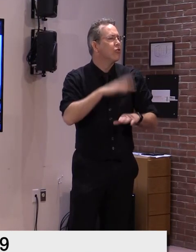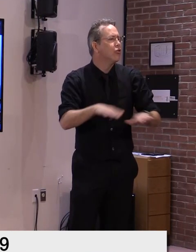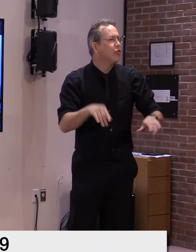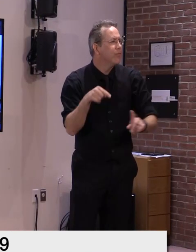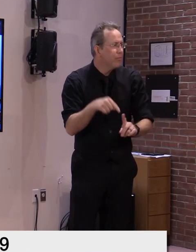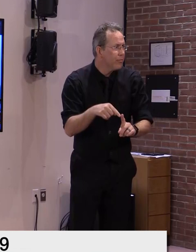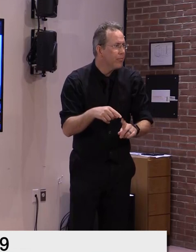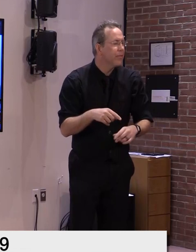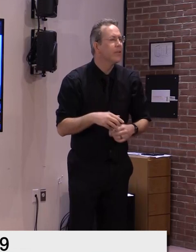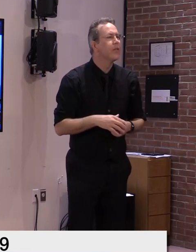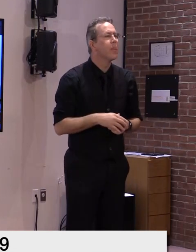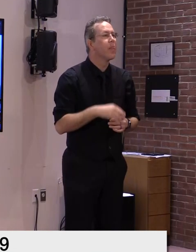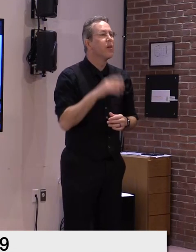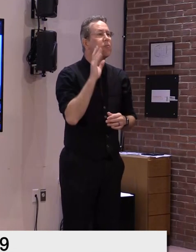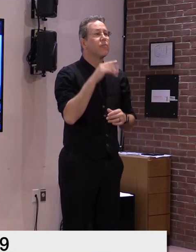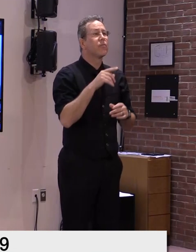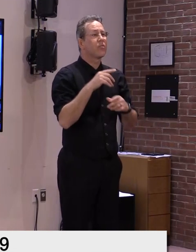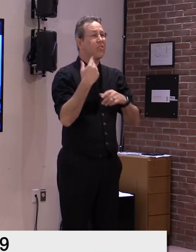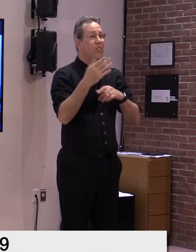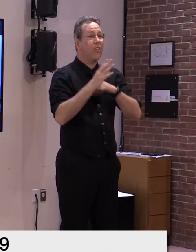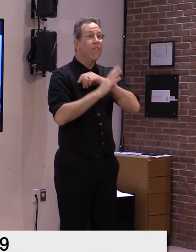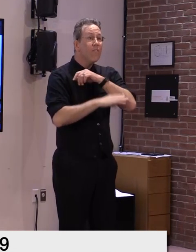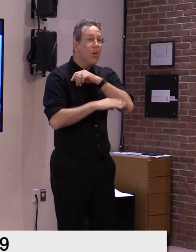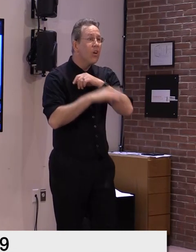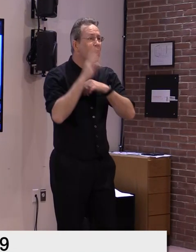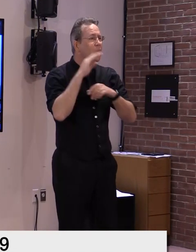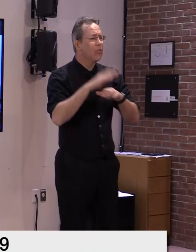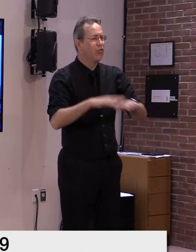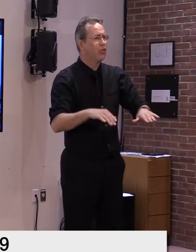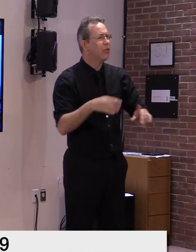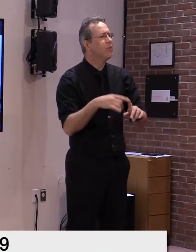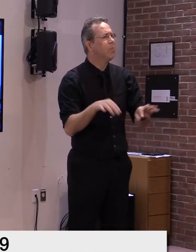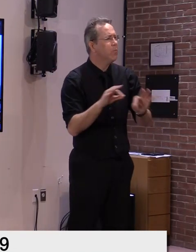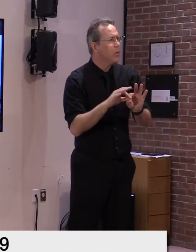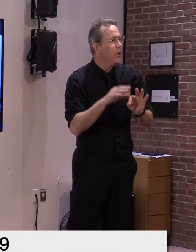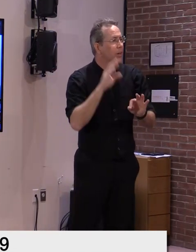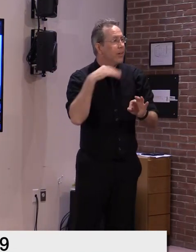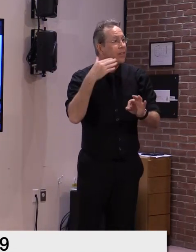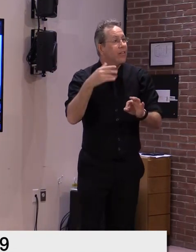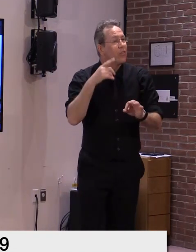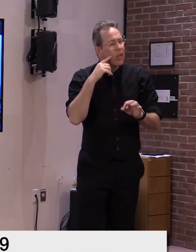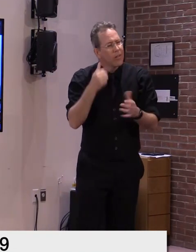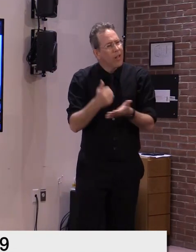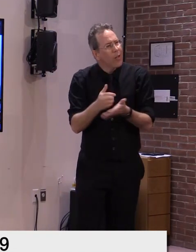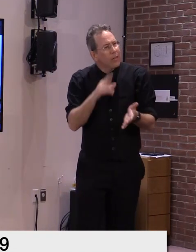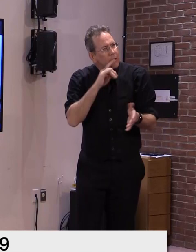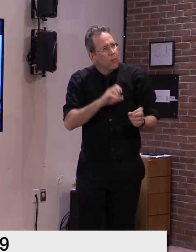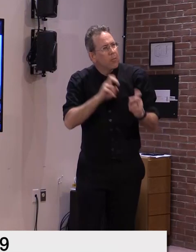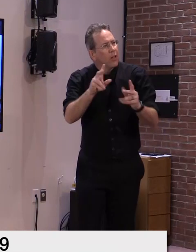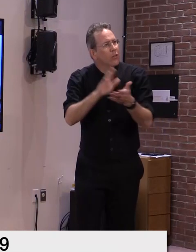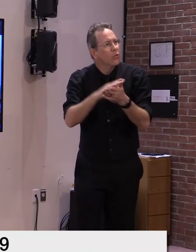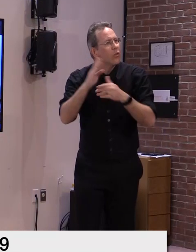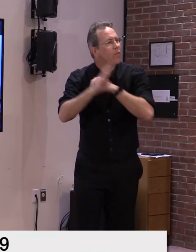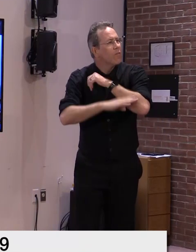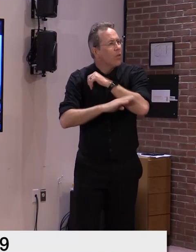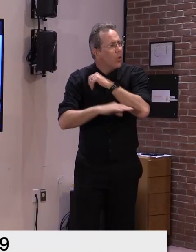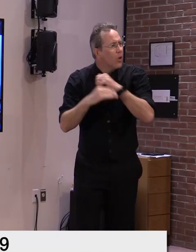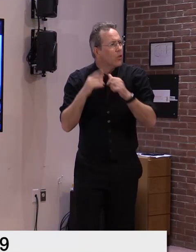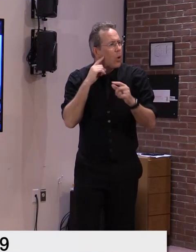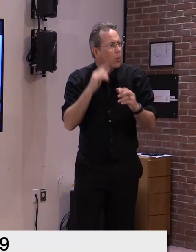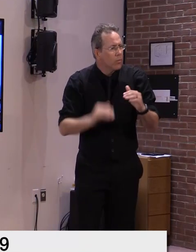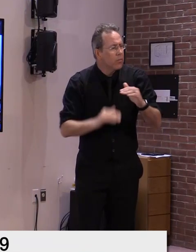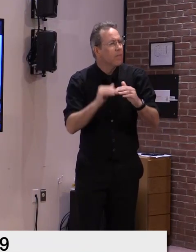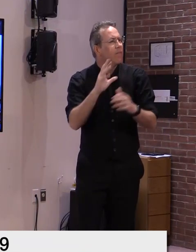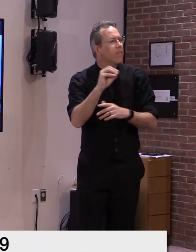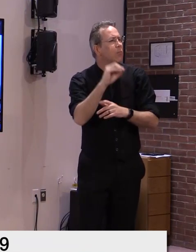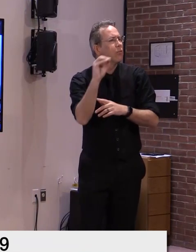that expanding the child tax credit will lower childhood poverty in America by up to 50%. And obviously, we